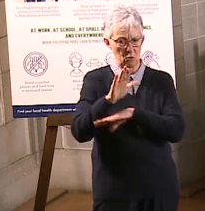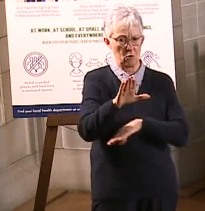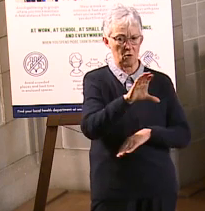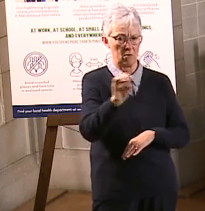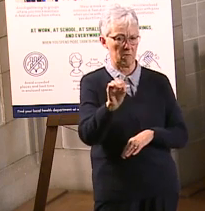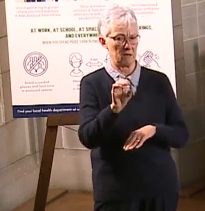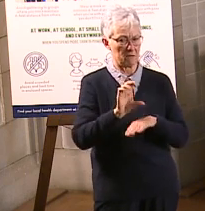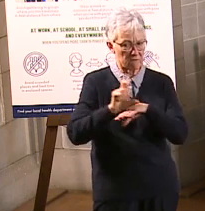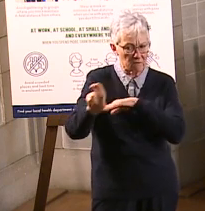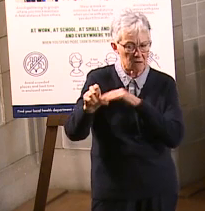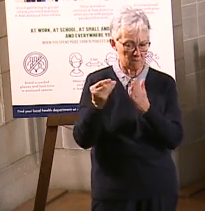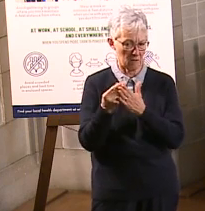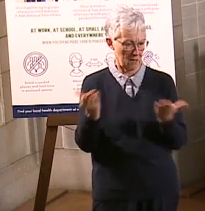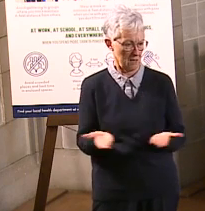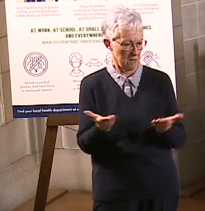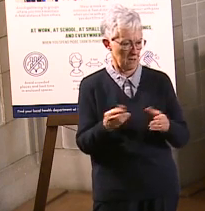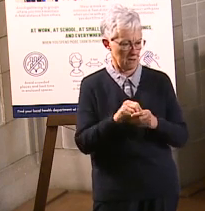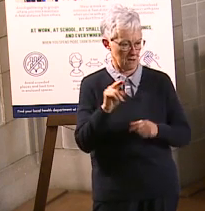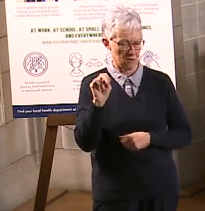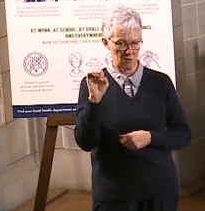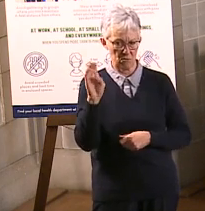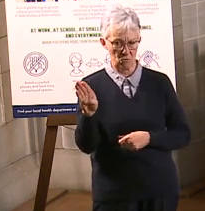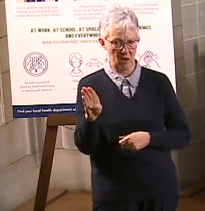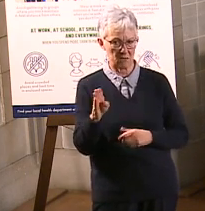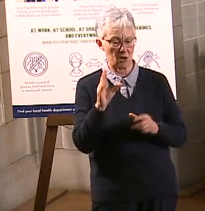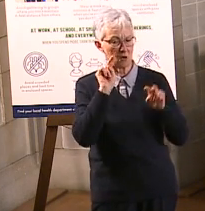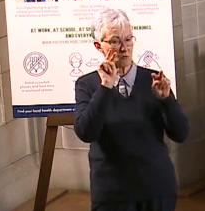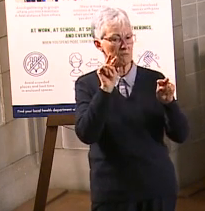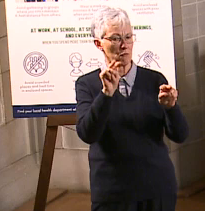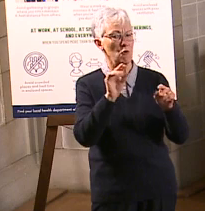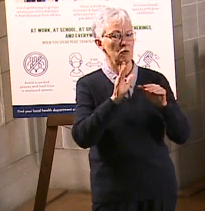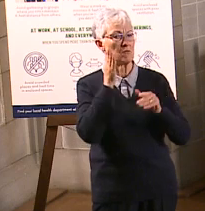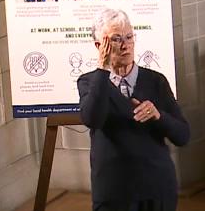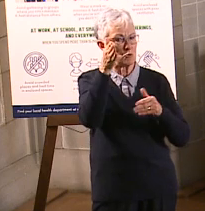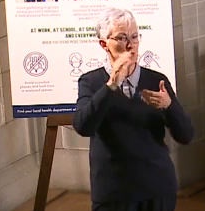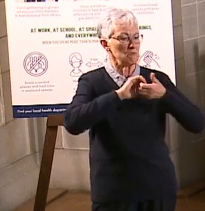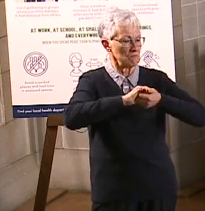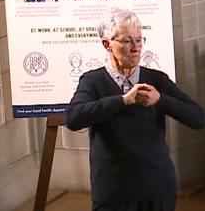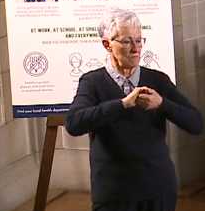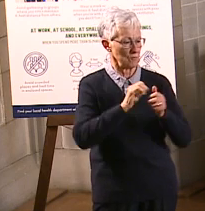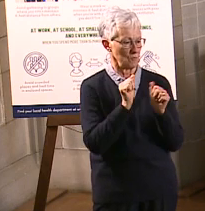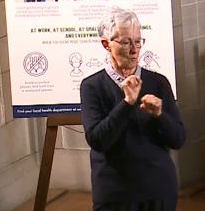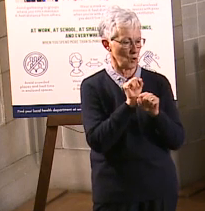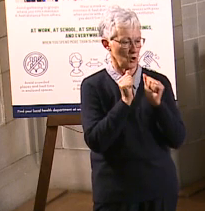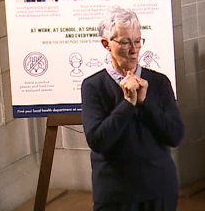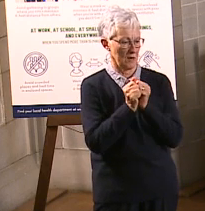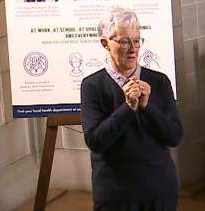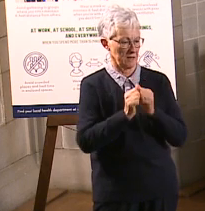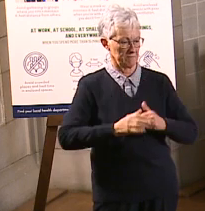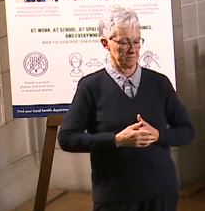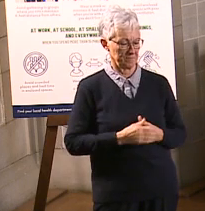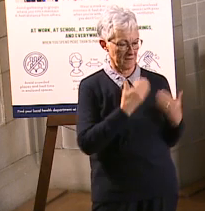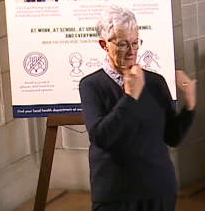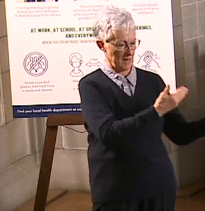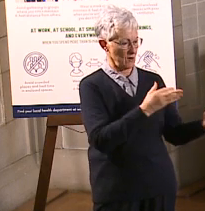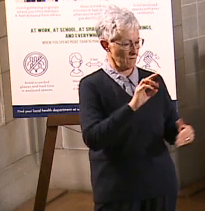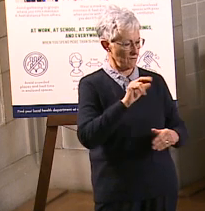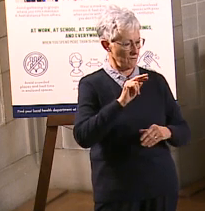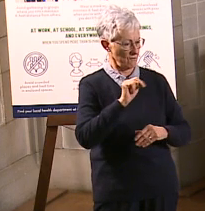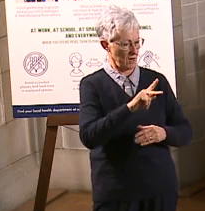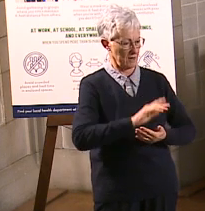partnership. Thank you. Great. Thanks a lot, Frank. Have a great day. Yep, appreciate